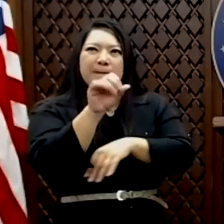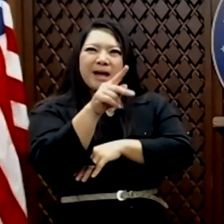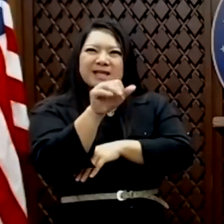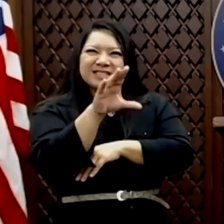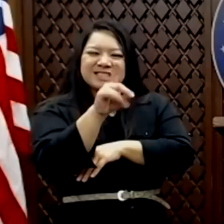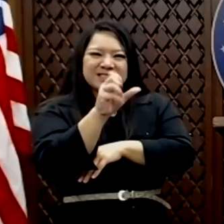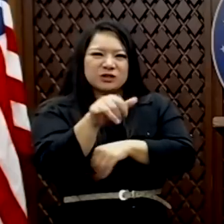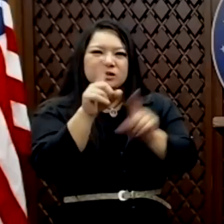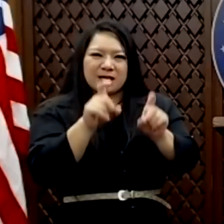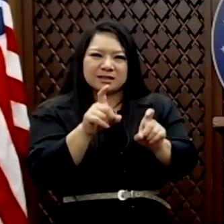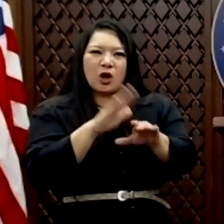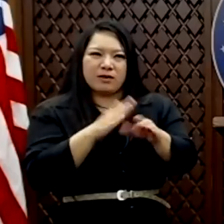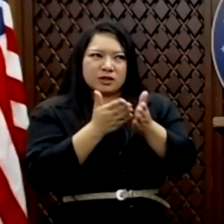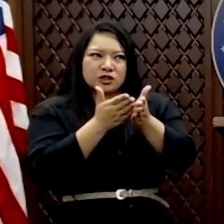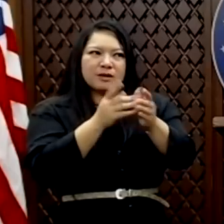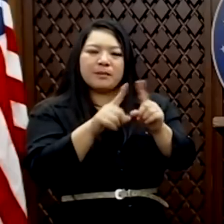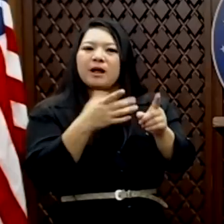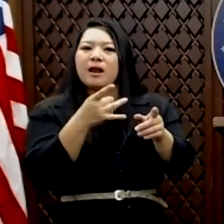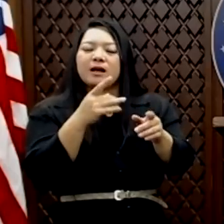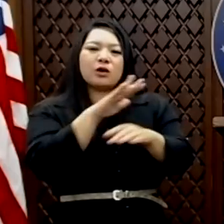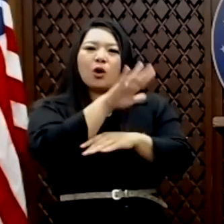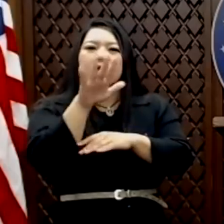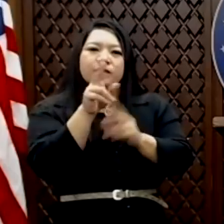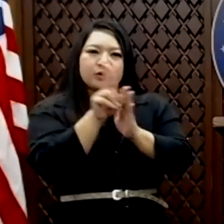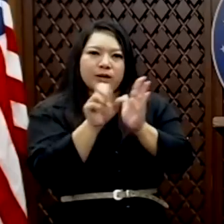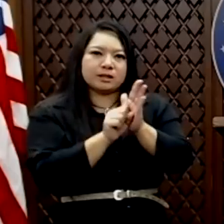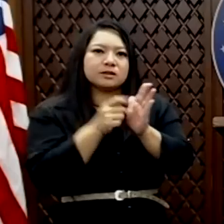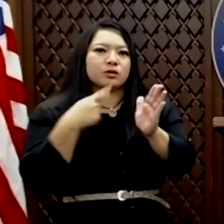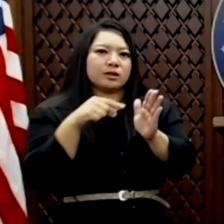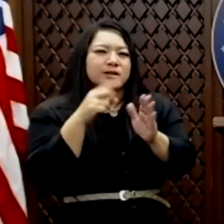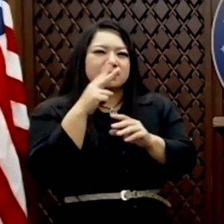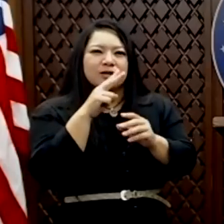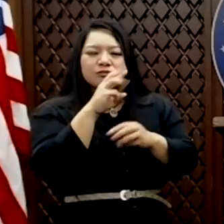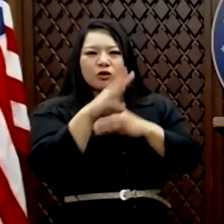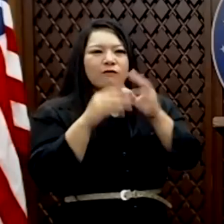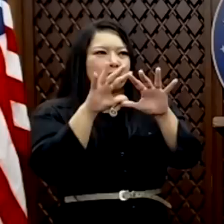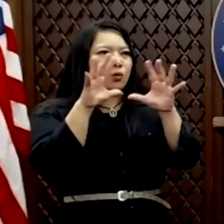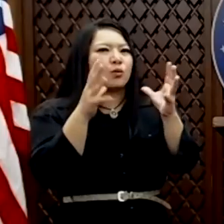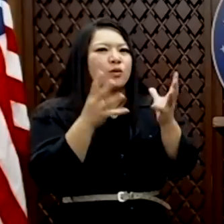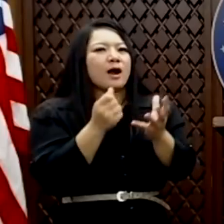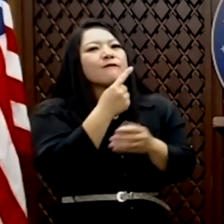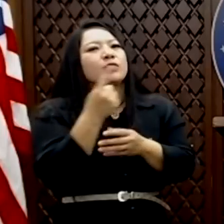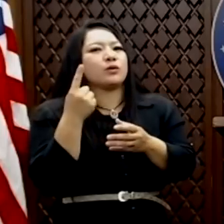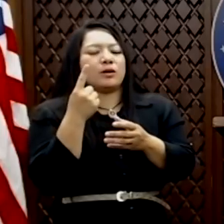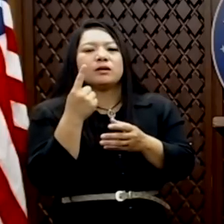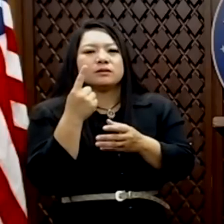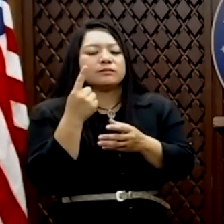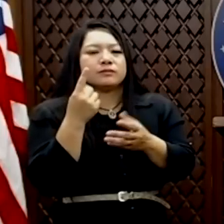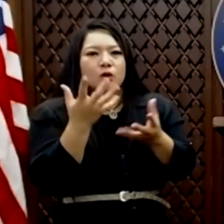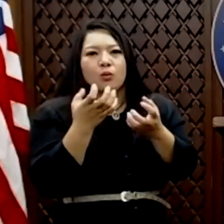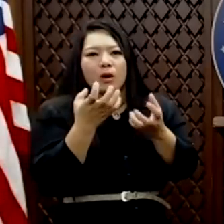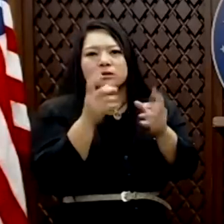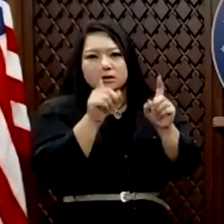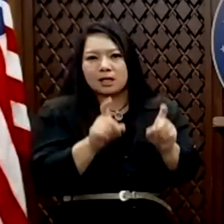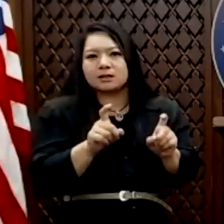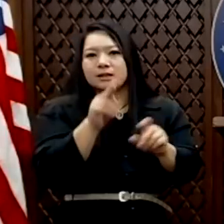like the entire United States, and we're seeing across the globe, everybody's clamoring for test